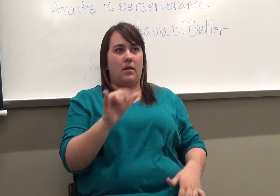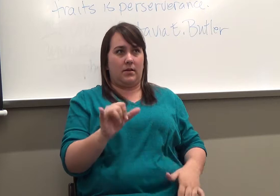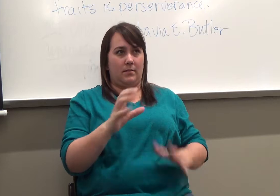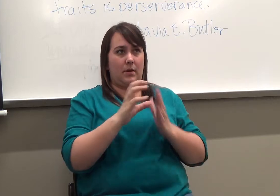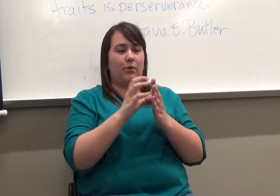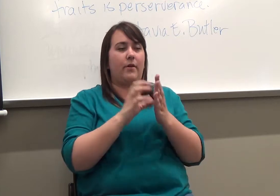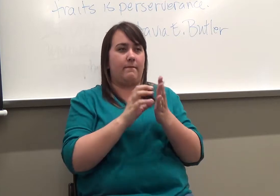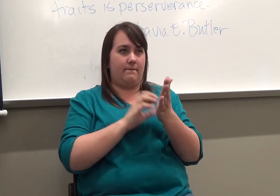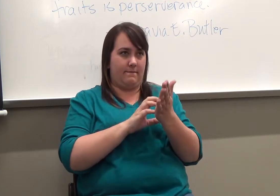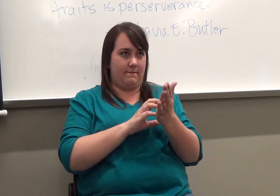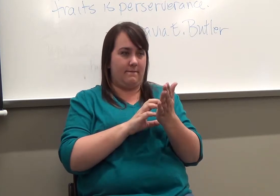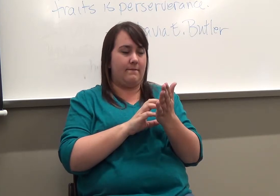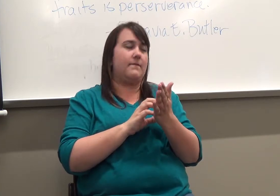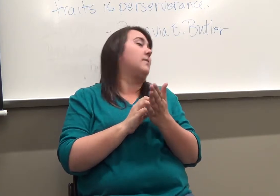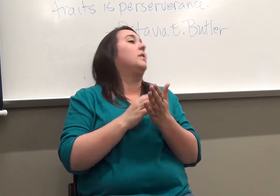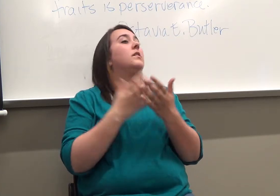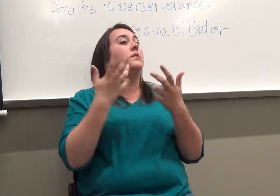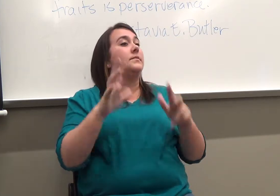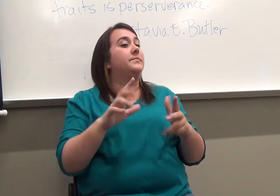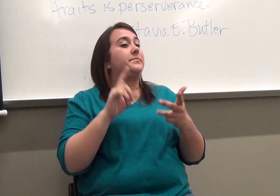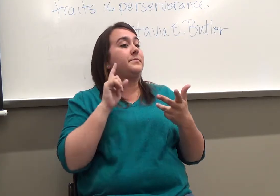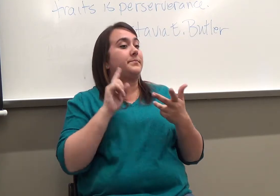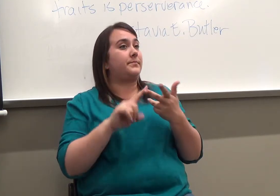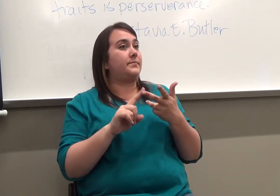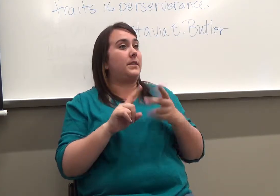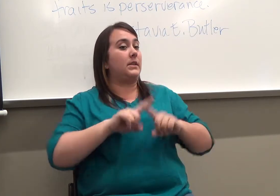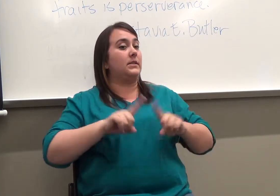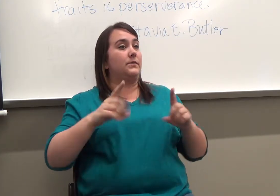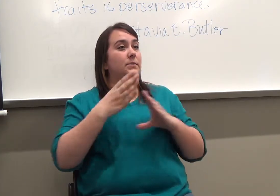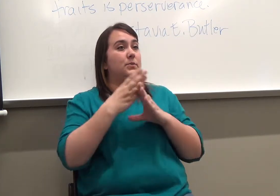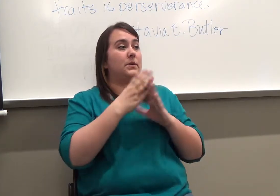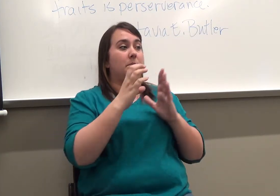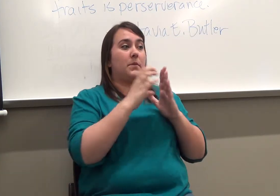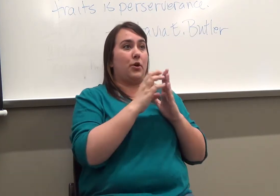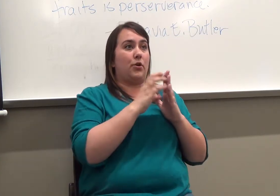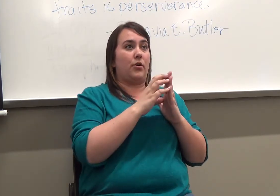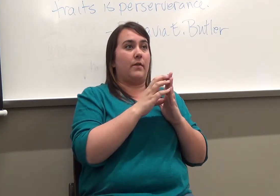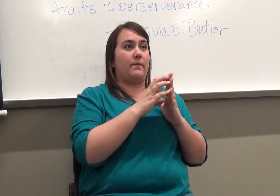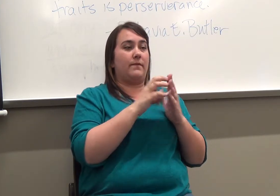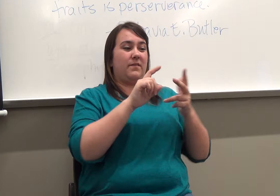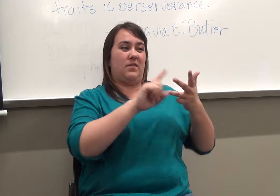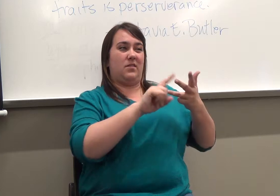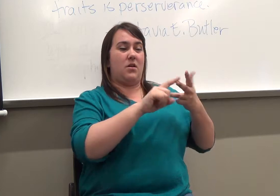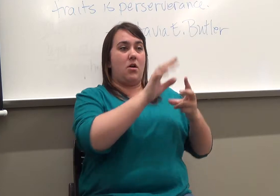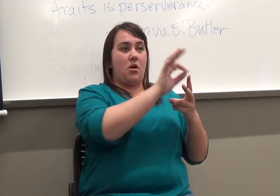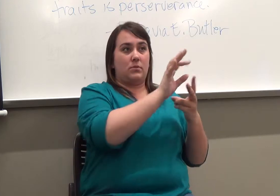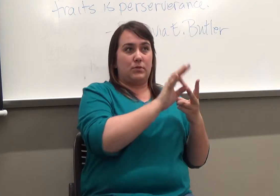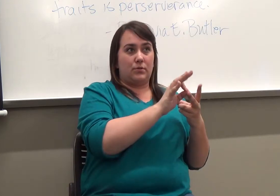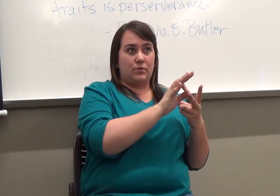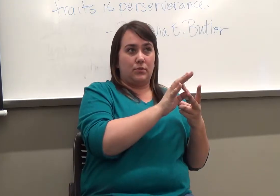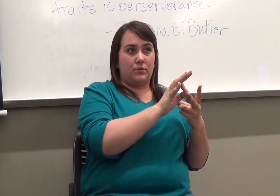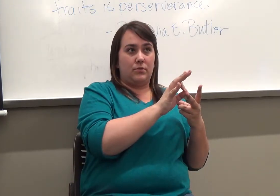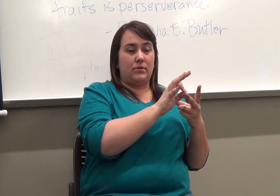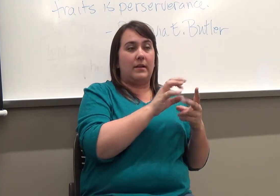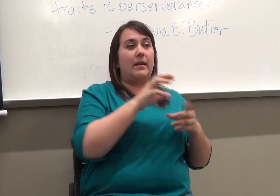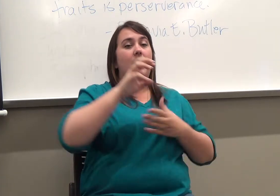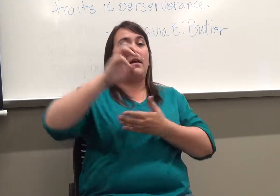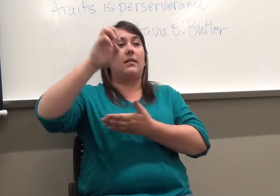this. Then, now the difference between this being optional here, in an essay, a conclusion